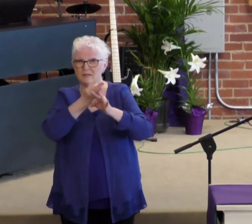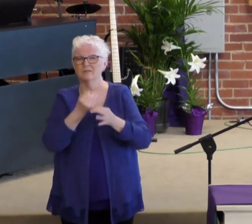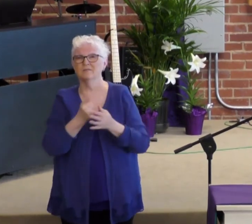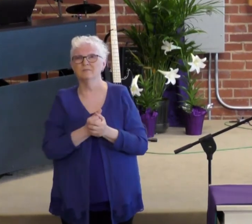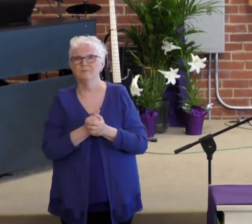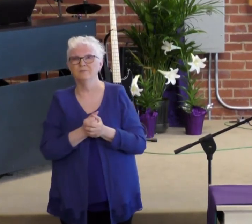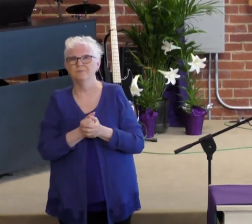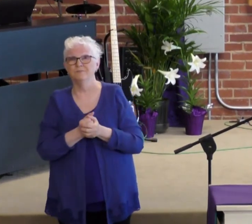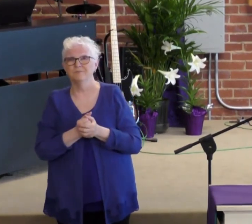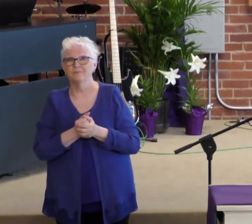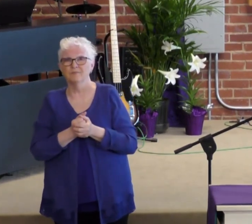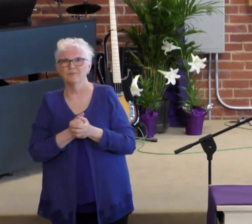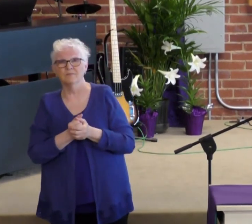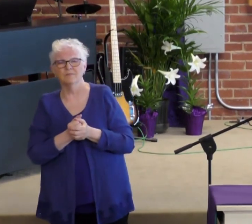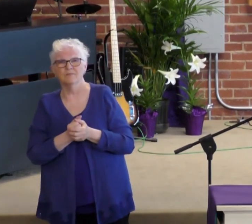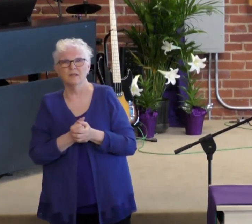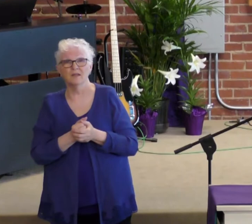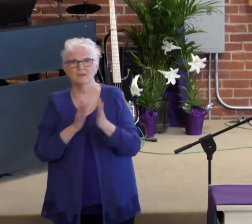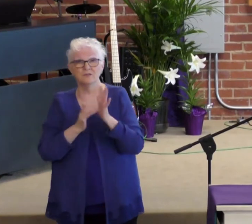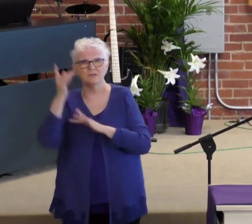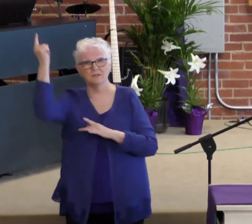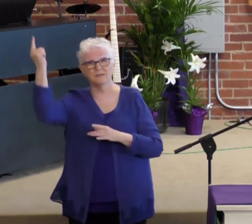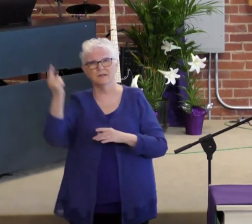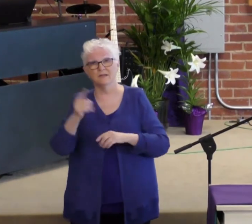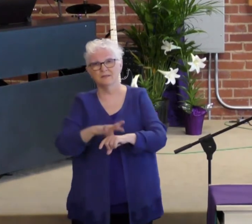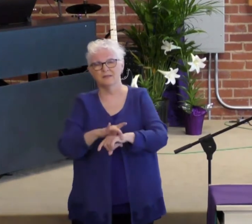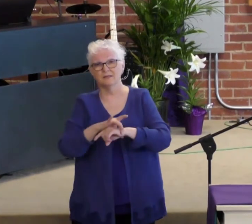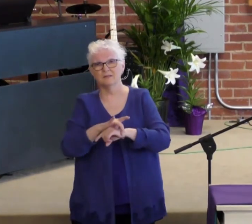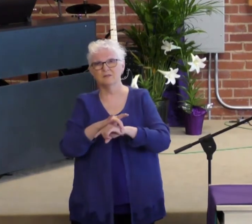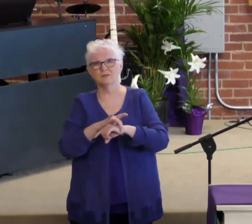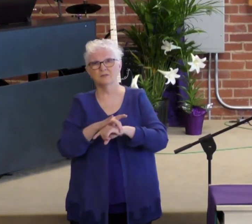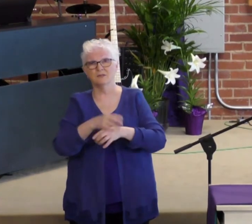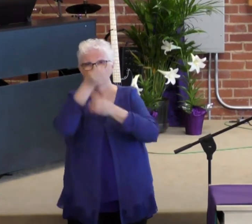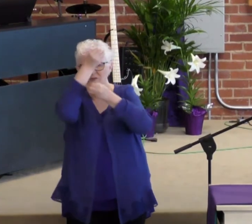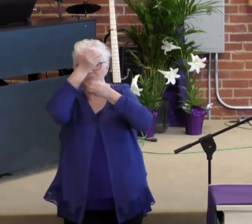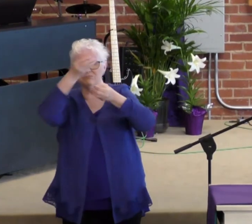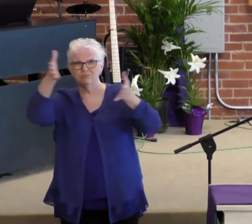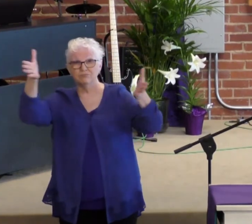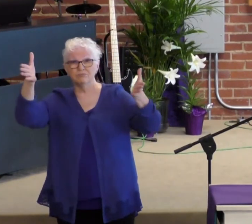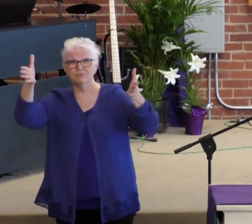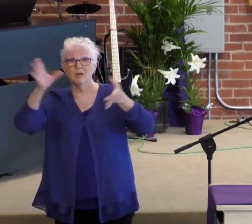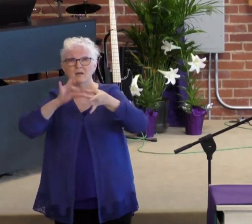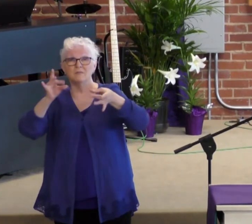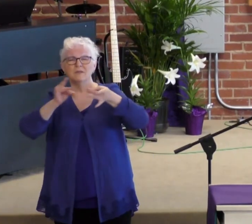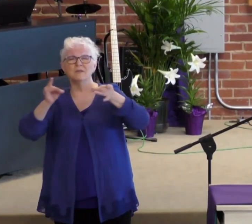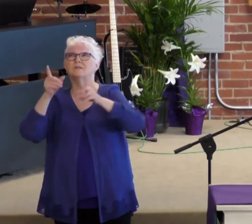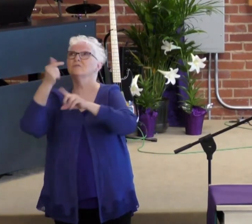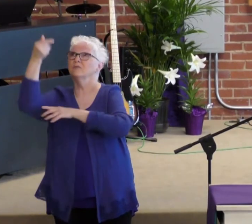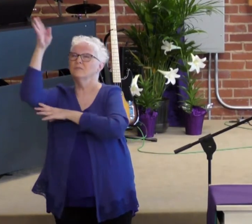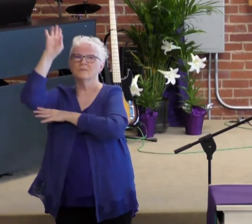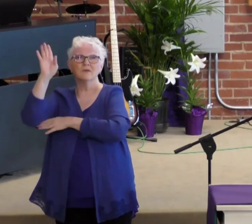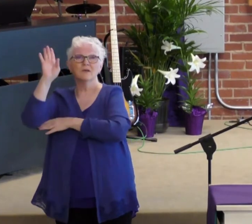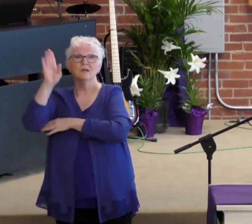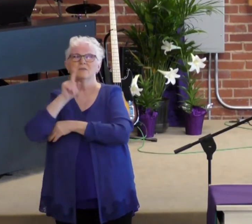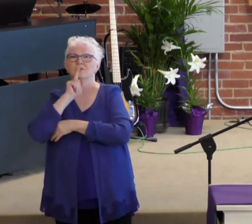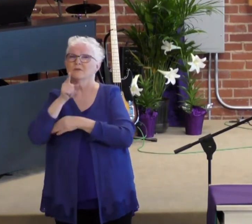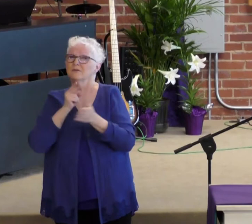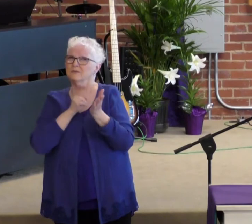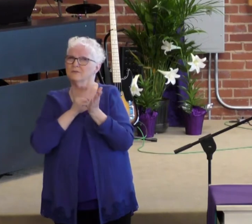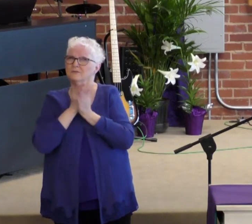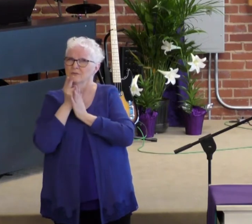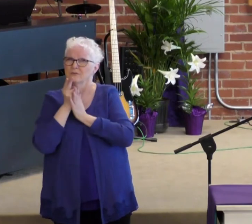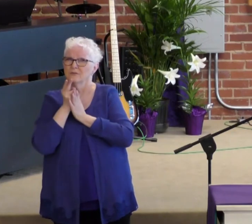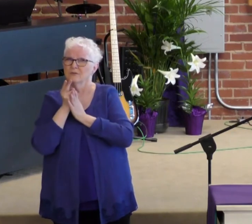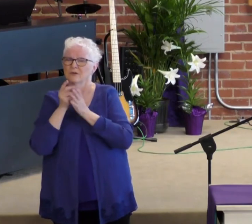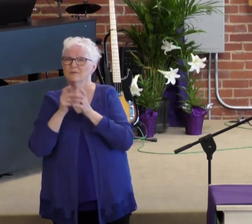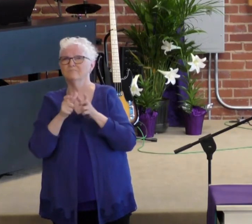name the name of Jesus, that he came to this earth to deliver a message from God that is so true that it